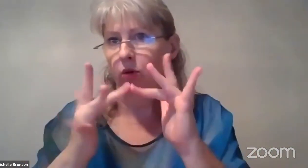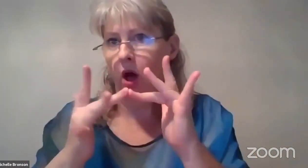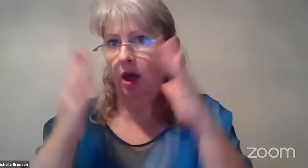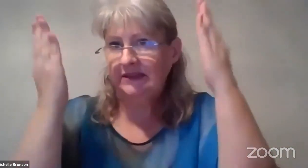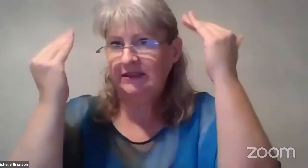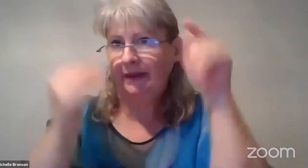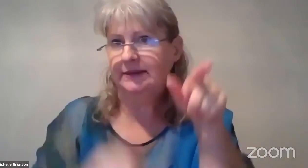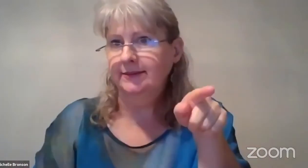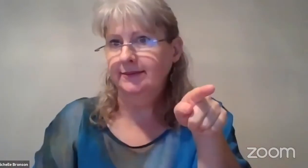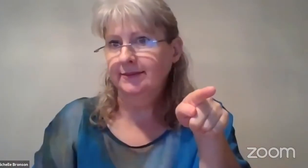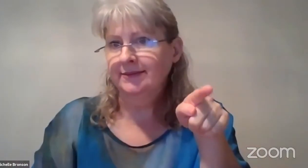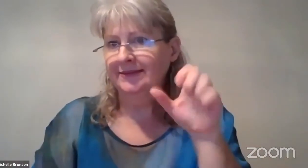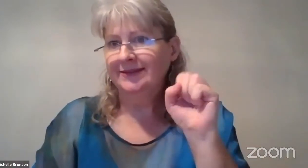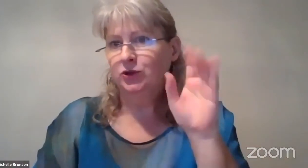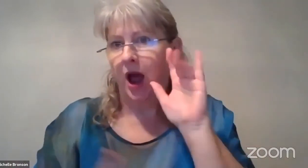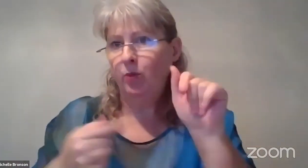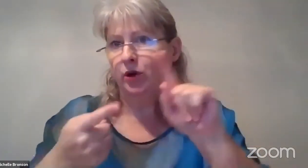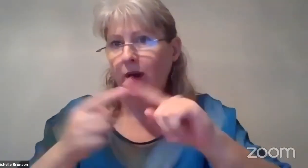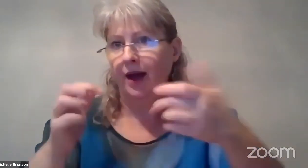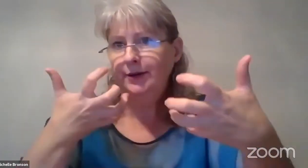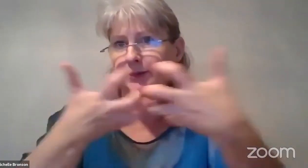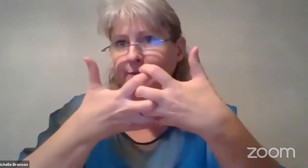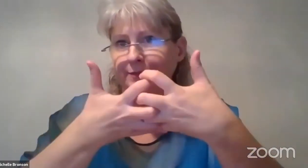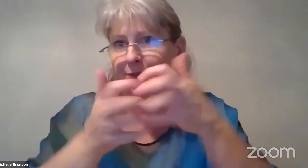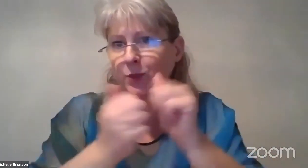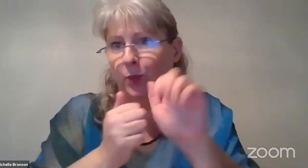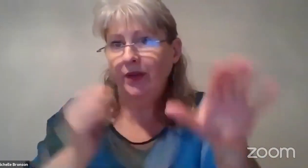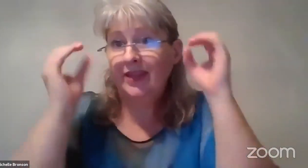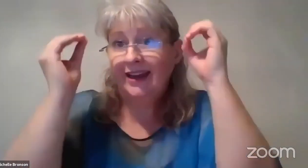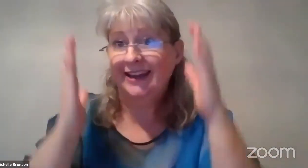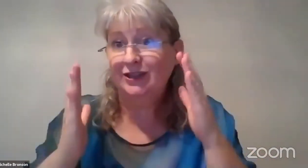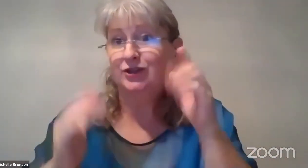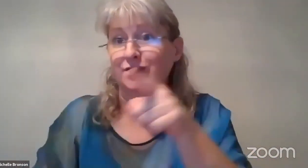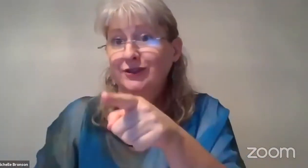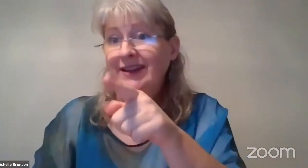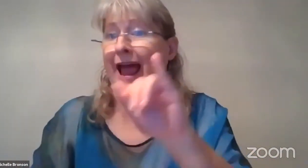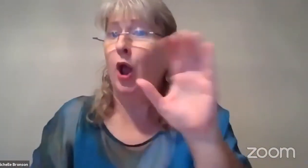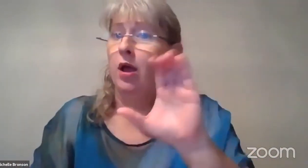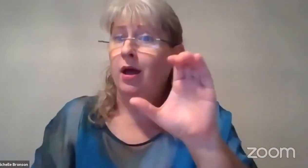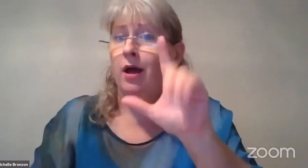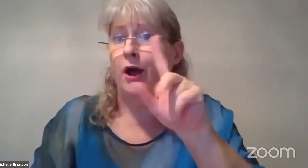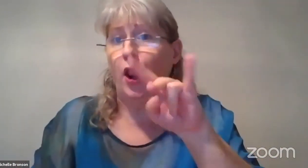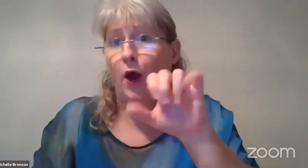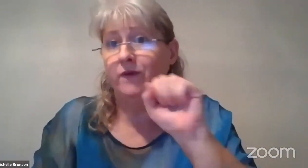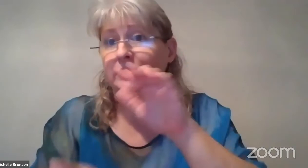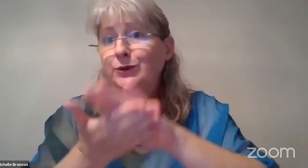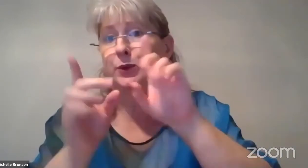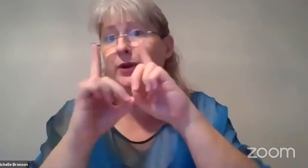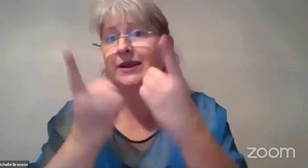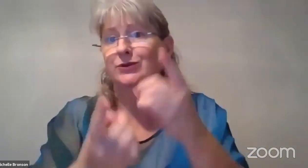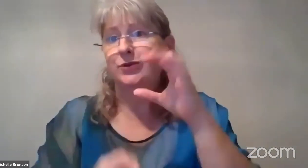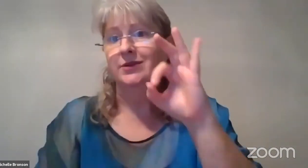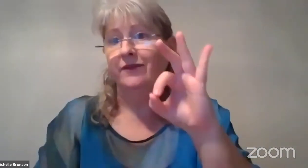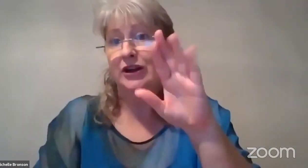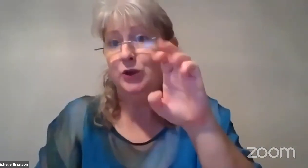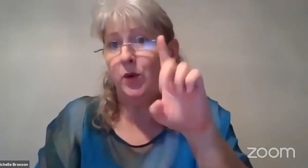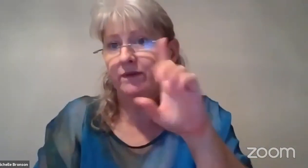they have 4 hours of instruction every day they are expected to provide for the children. So we're trying to work collaboratively